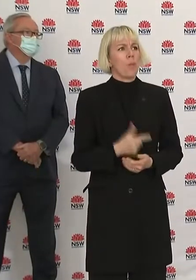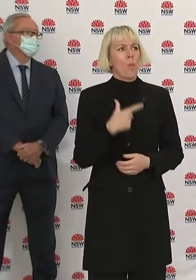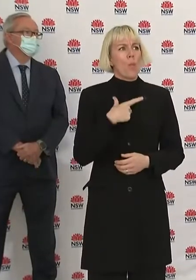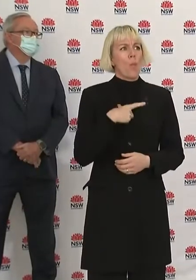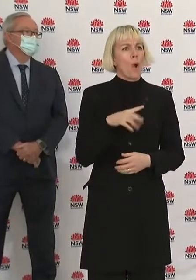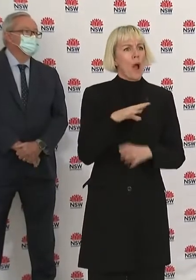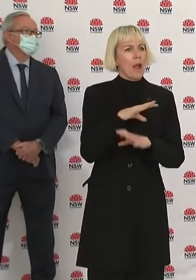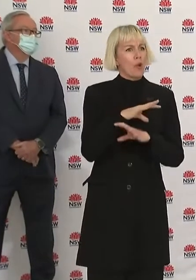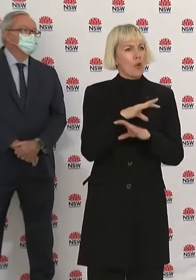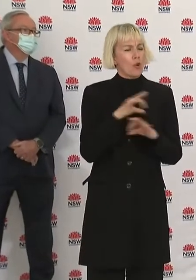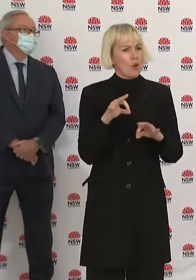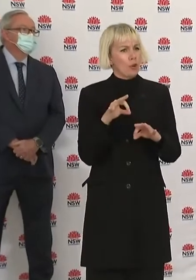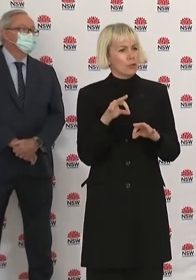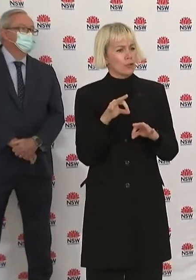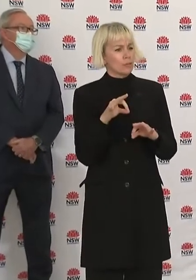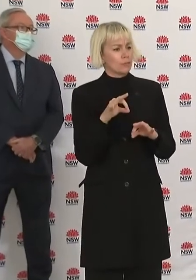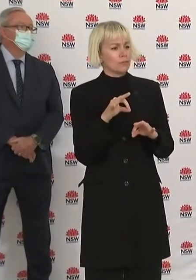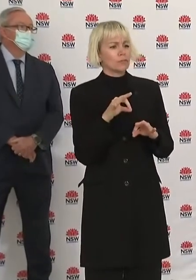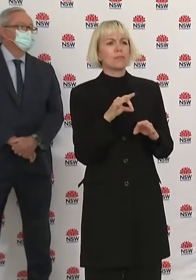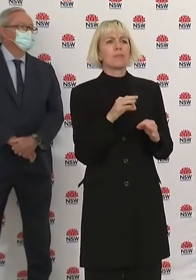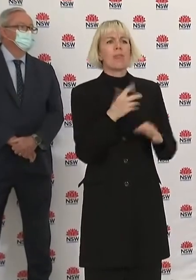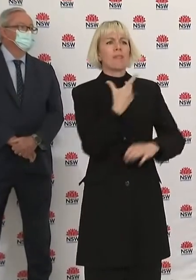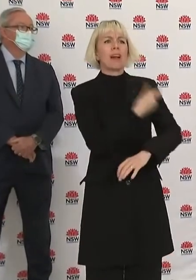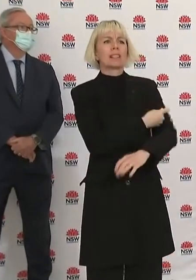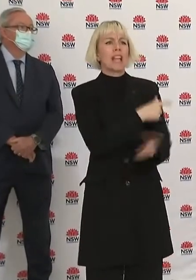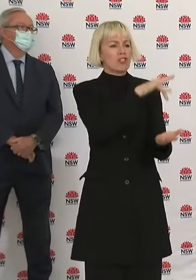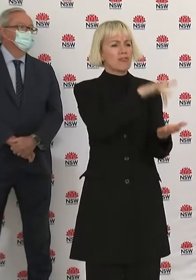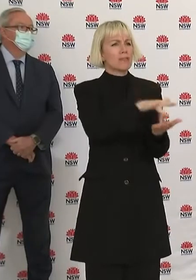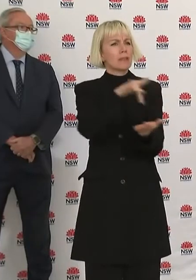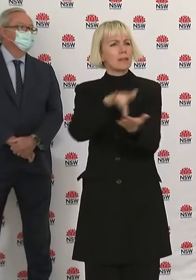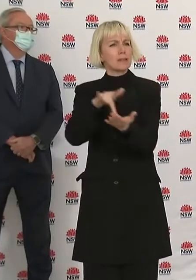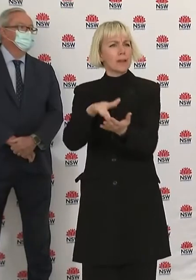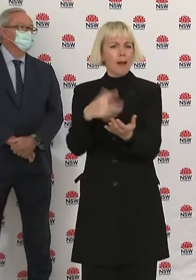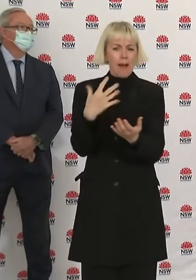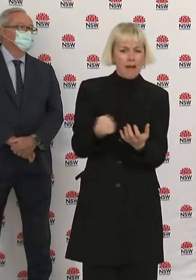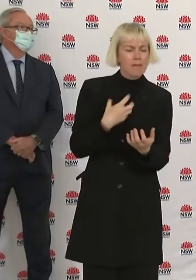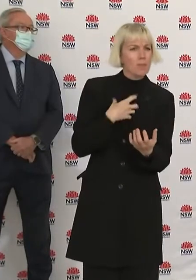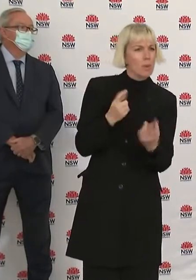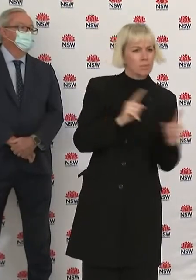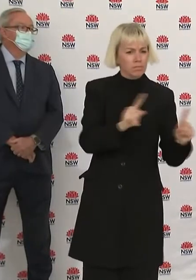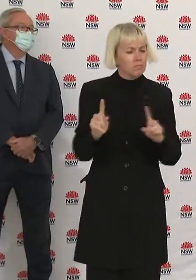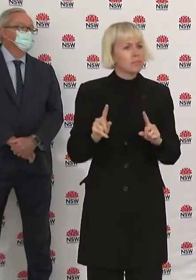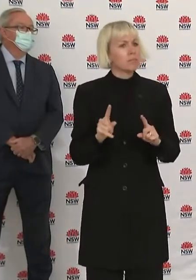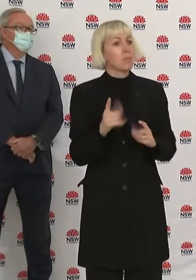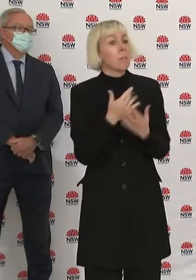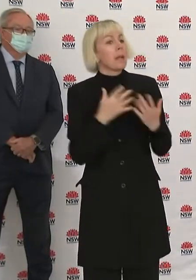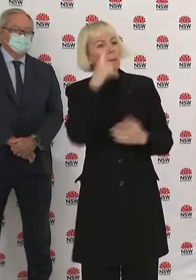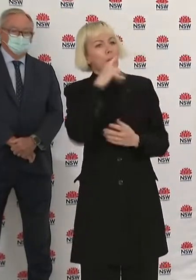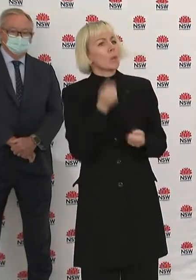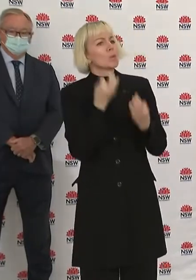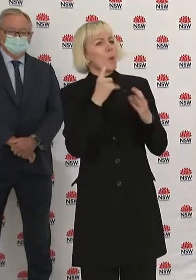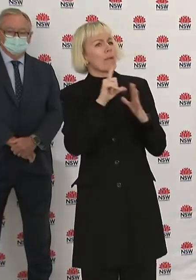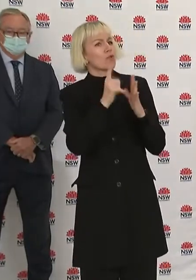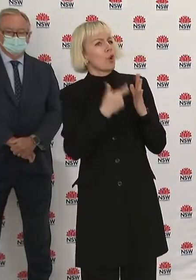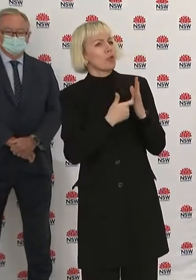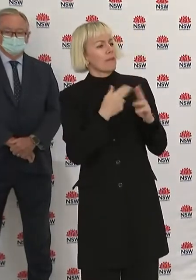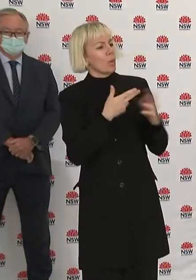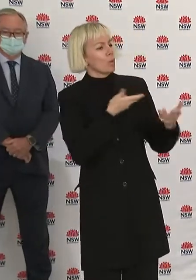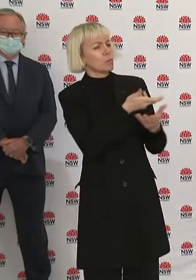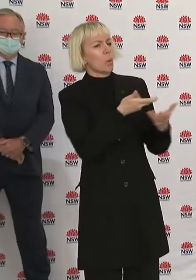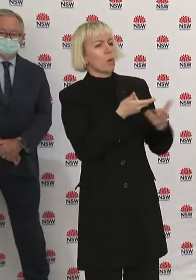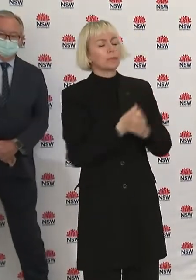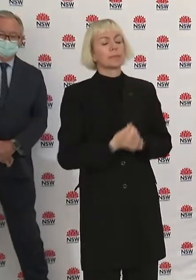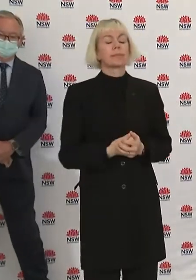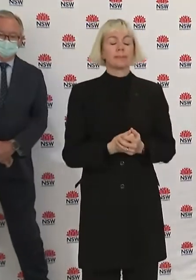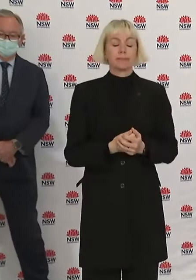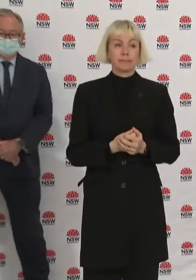few-minute conversation? A lot of people don't even have a regular GP, so what would be the difference? Look, I think that we can look at all of those strategies. What